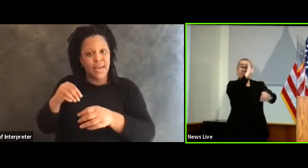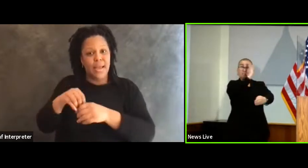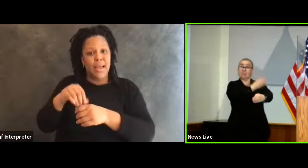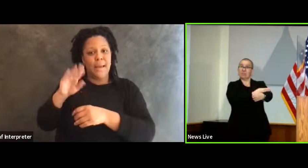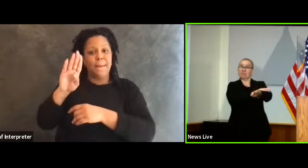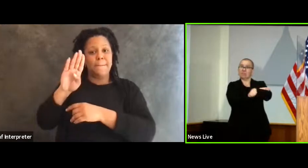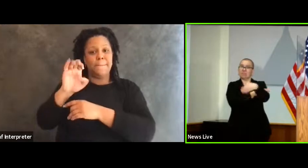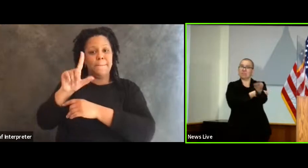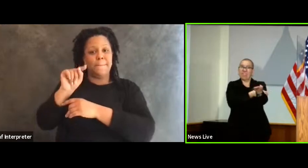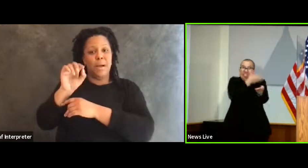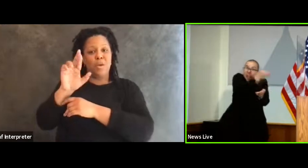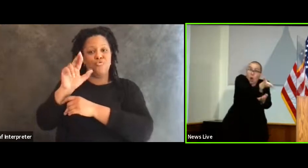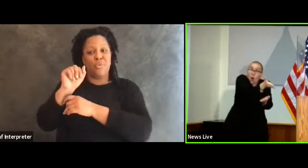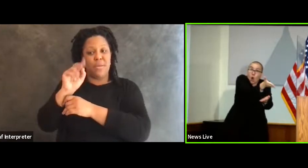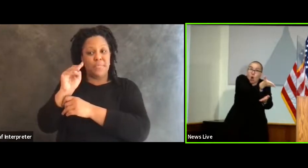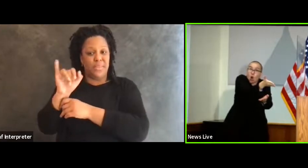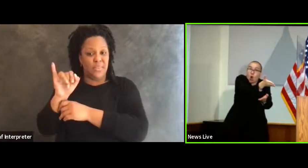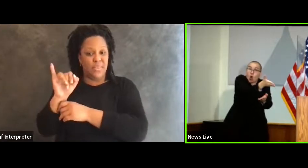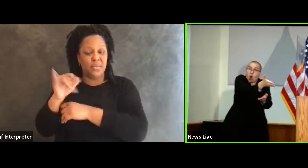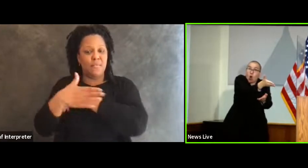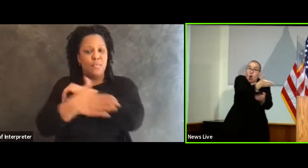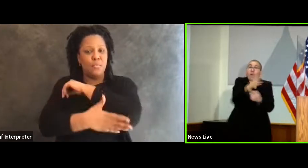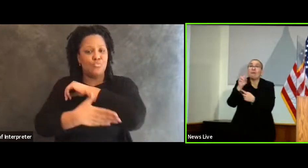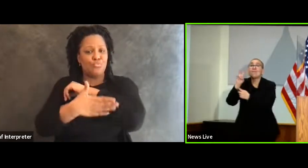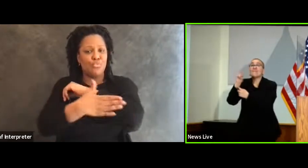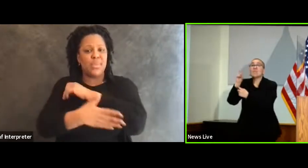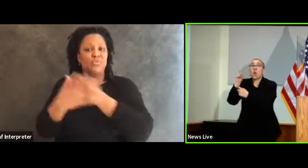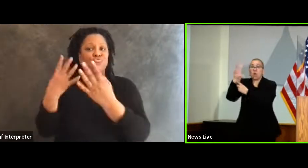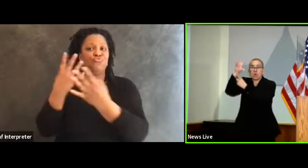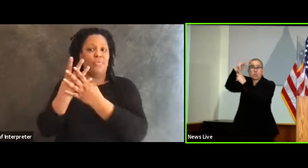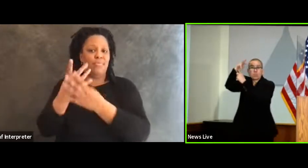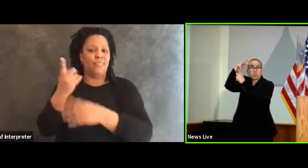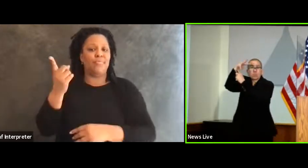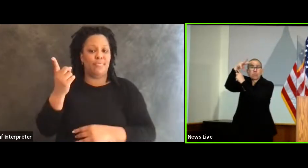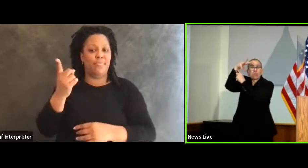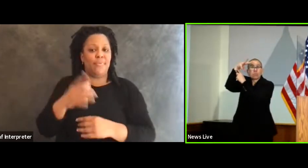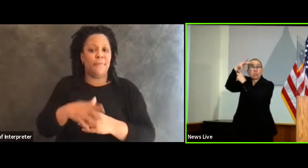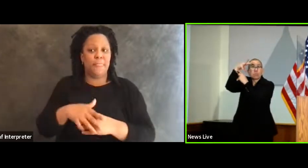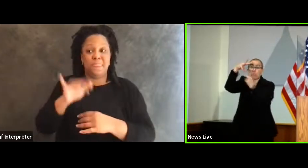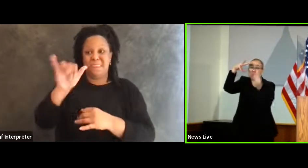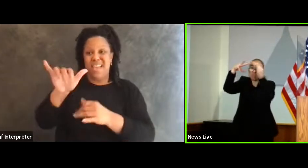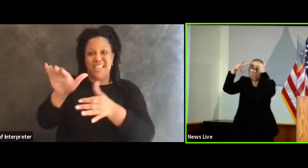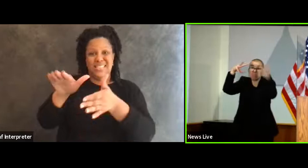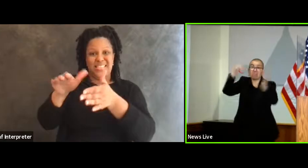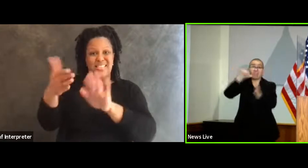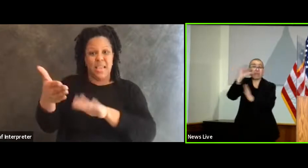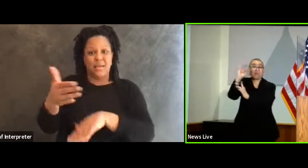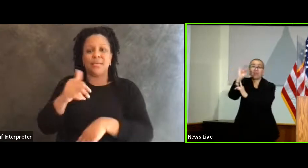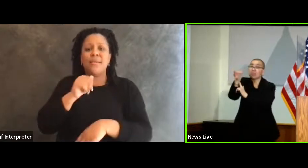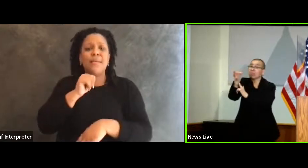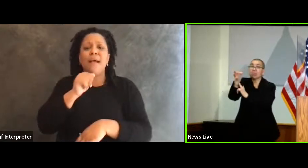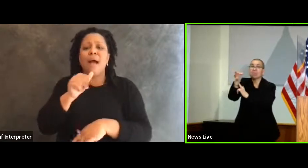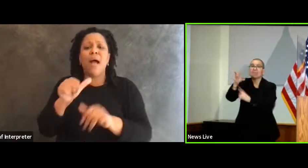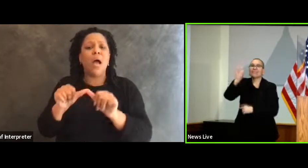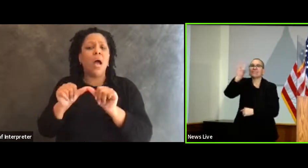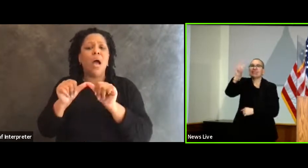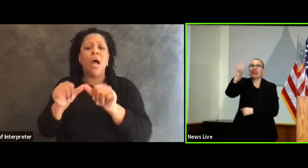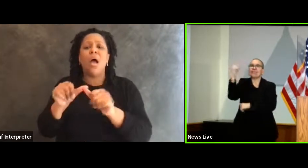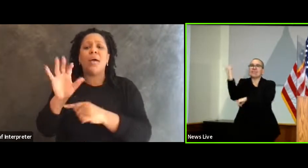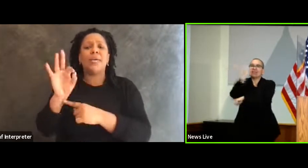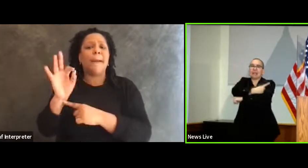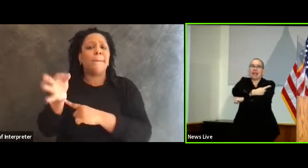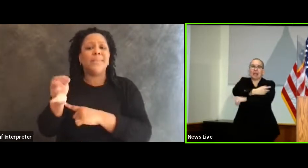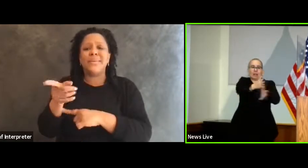of that death was not 9 minutes, it was 7 days. And he laid on the floor of his cell telling them he was